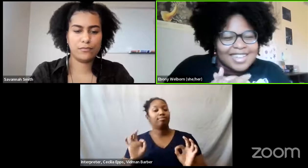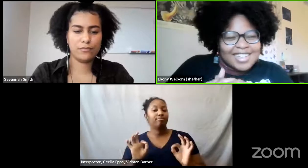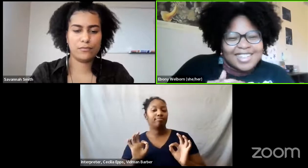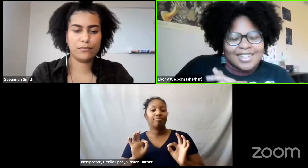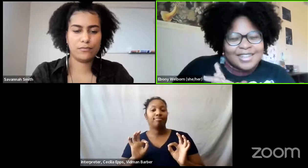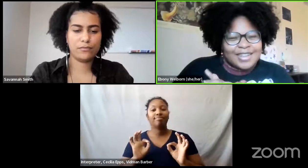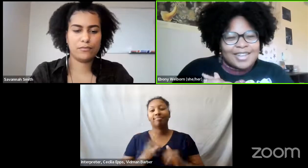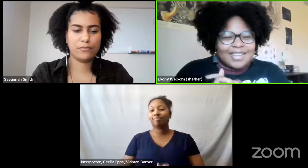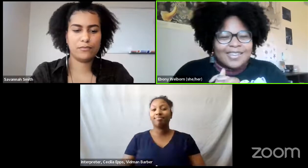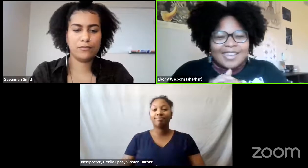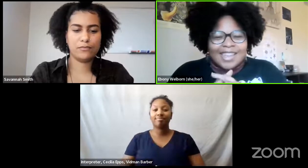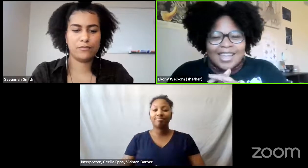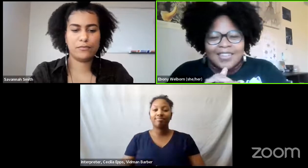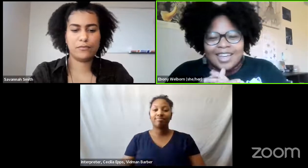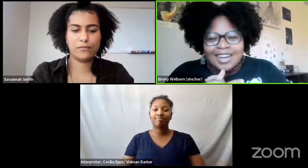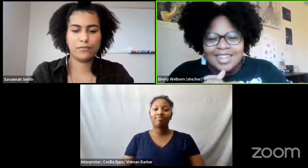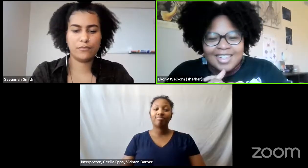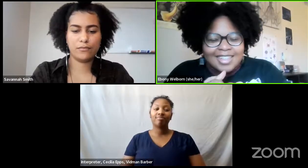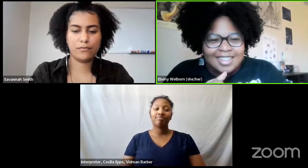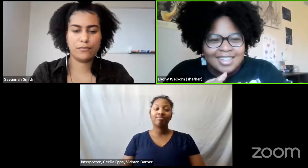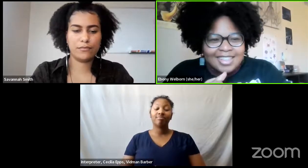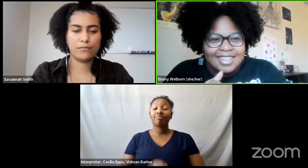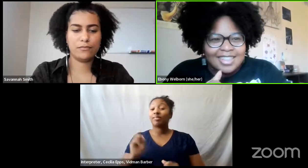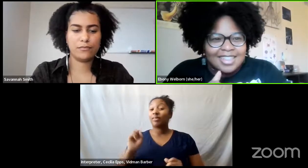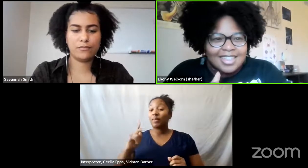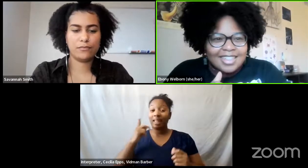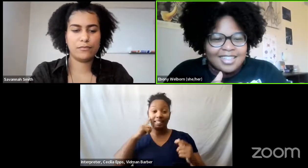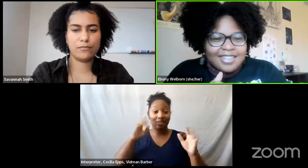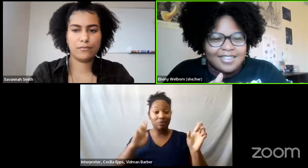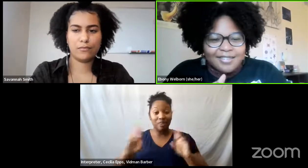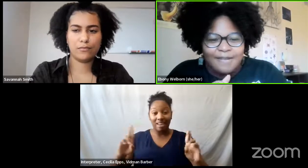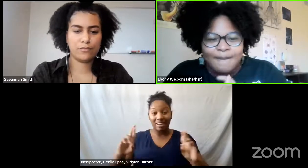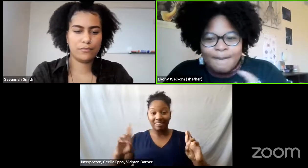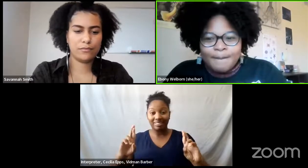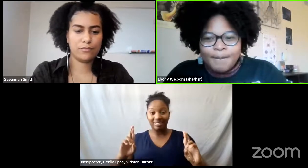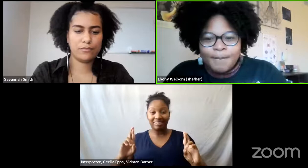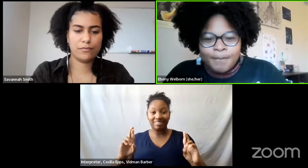Okay. So I think we are good.